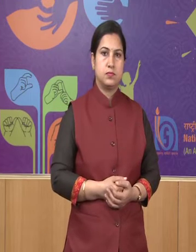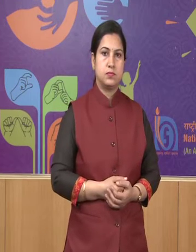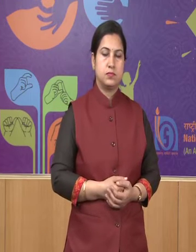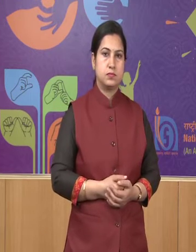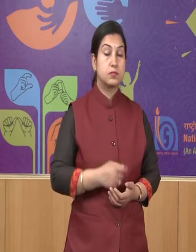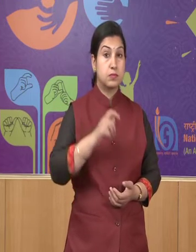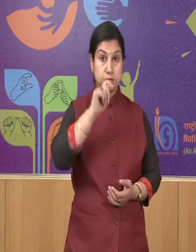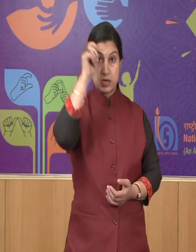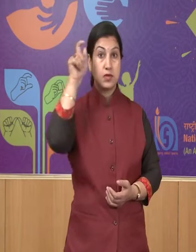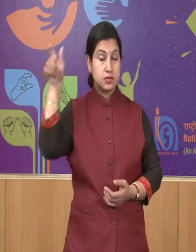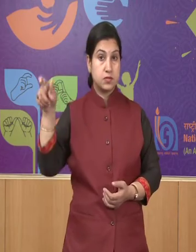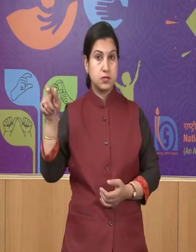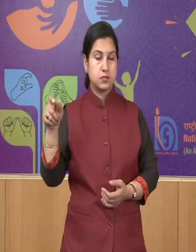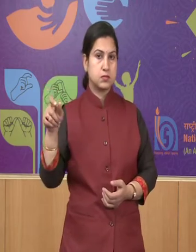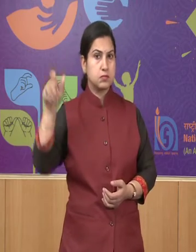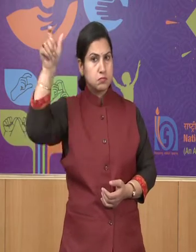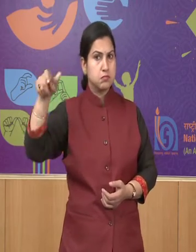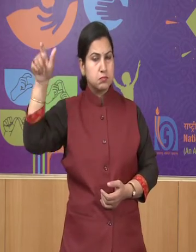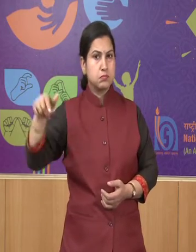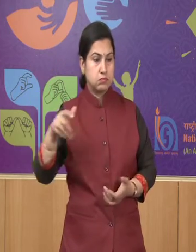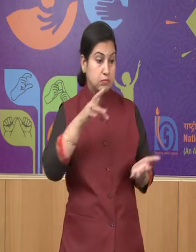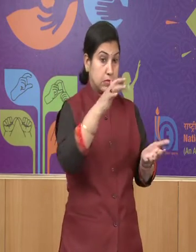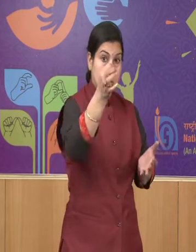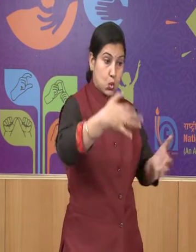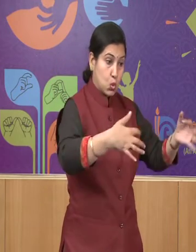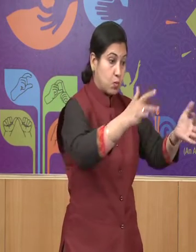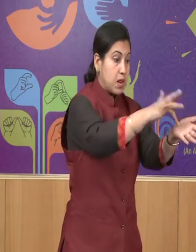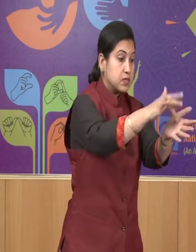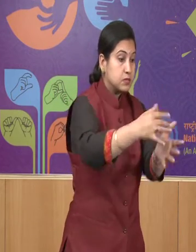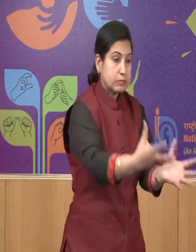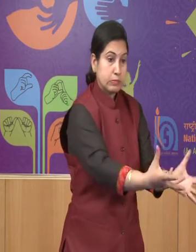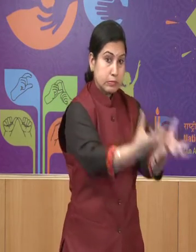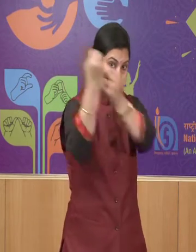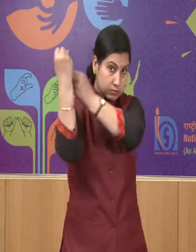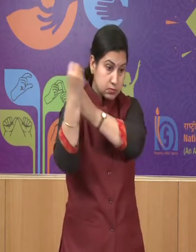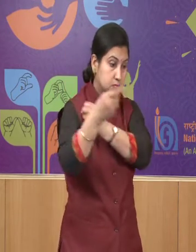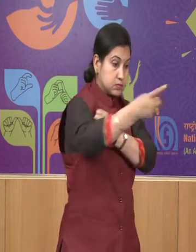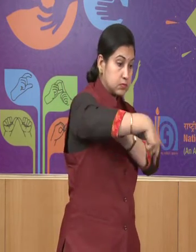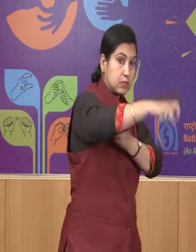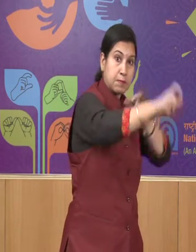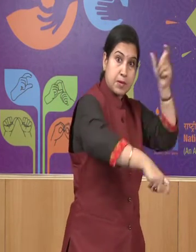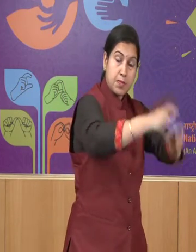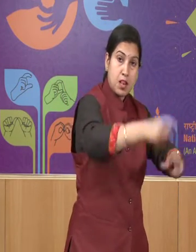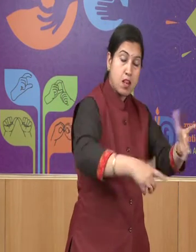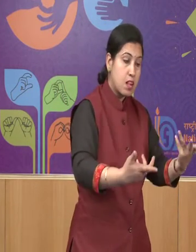When the British occupied new areas, the people in those states lost their jobs.